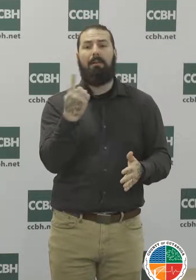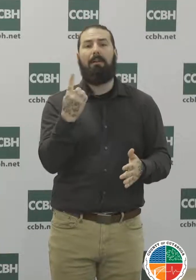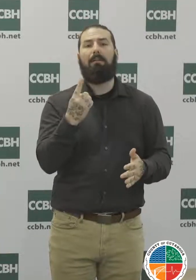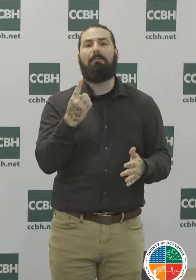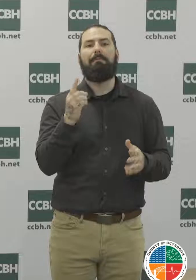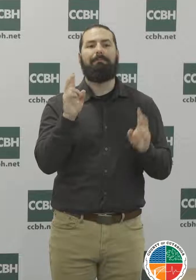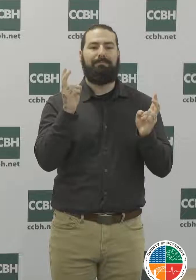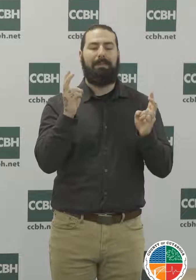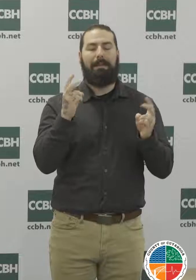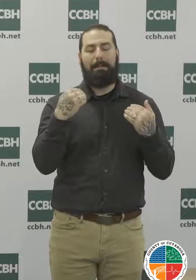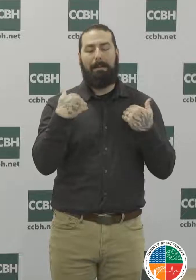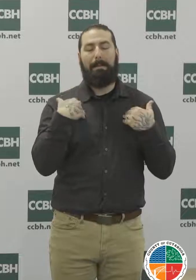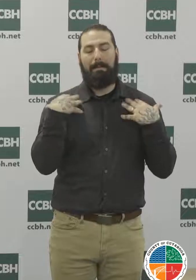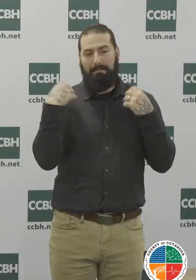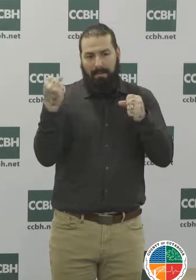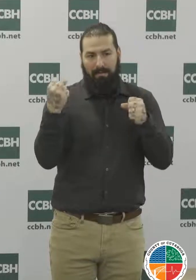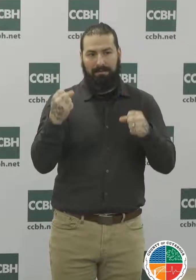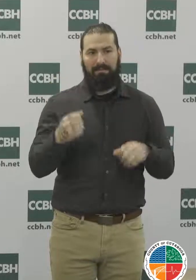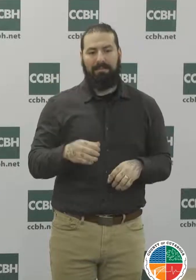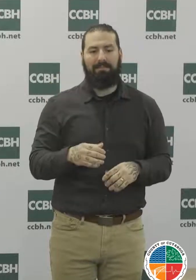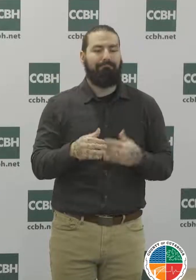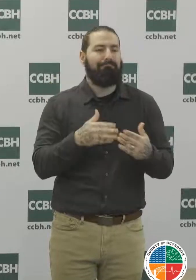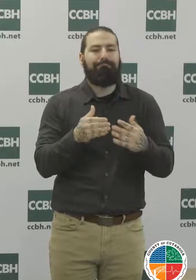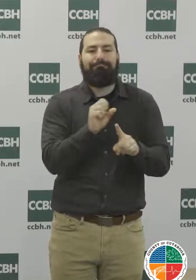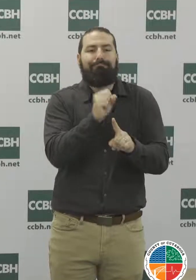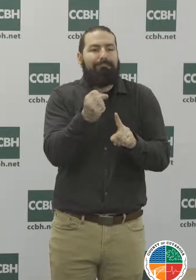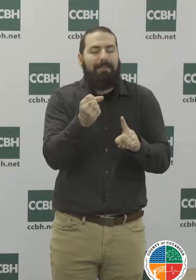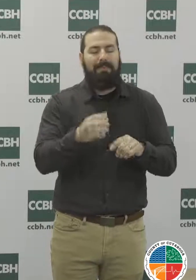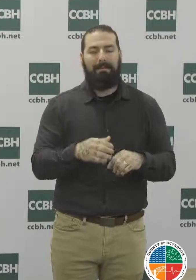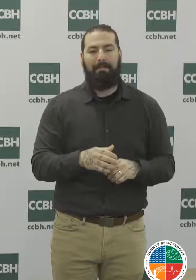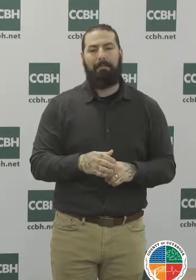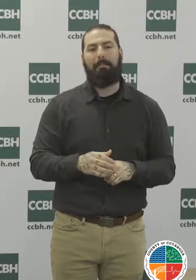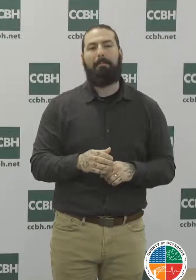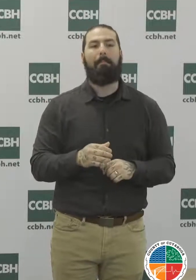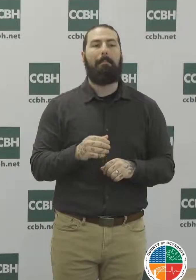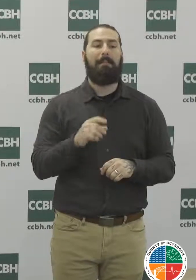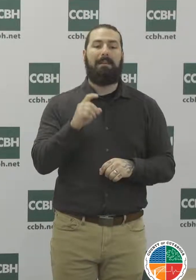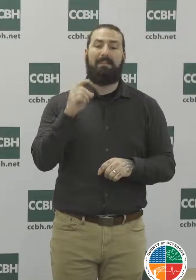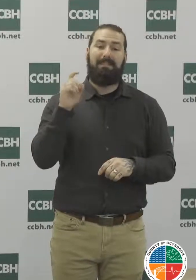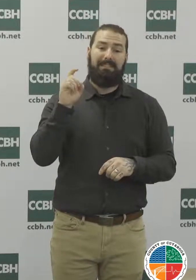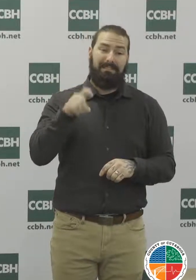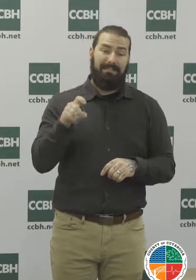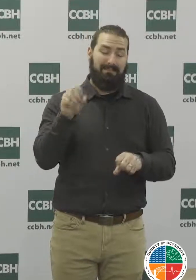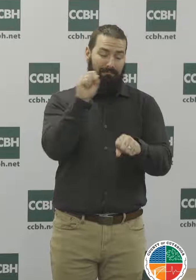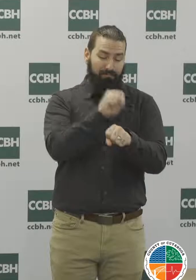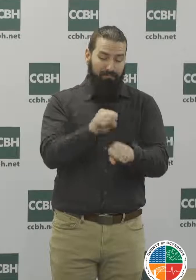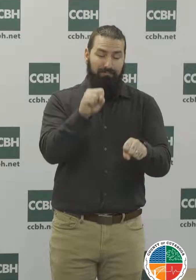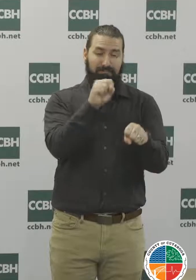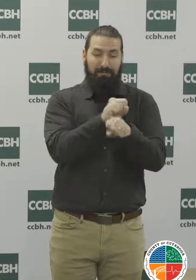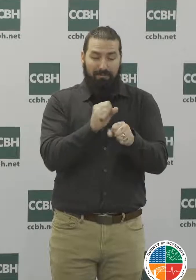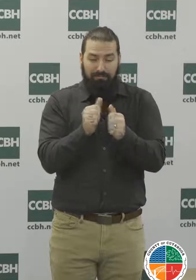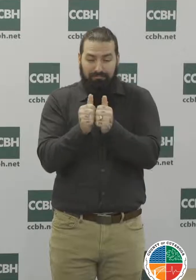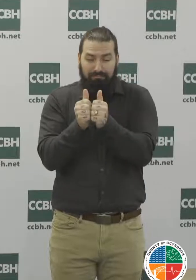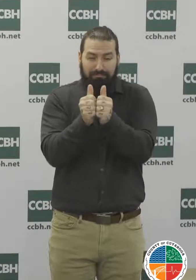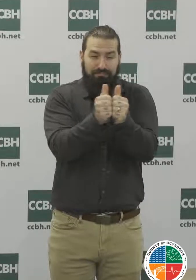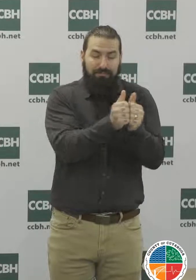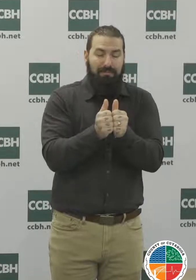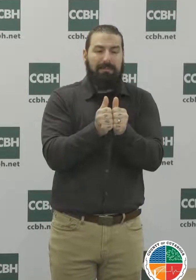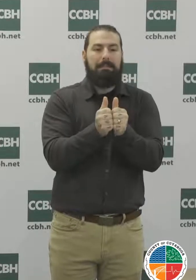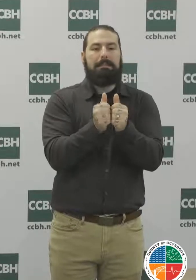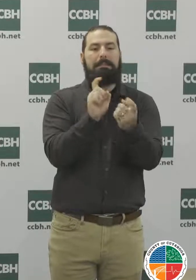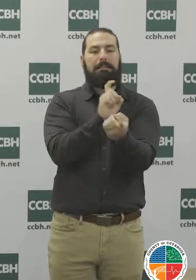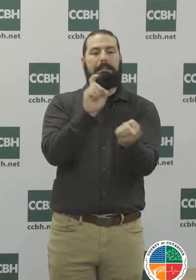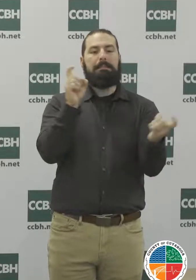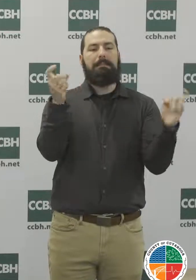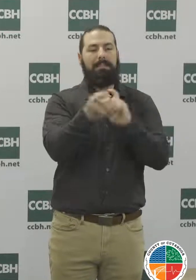tough circumstances. It will take all of us to work together collectively to change our community and our